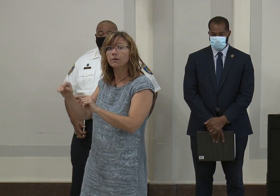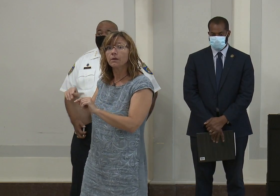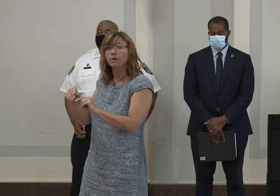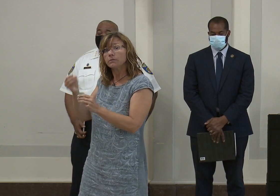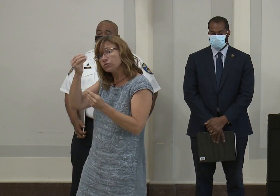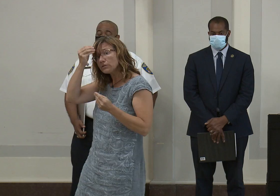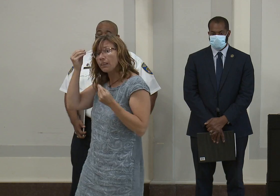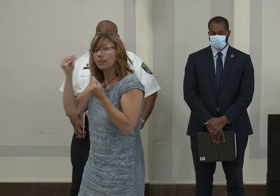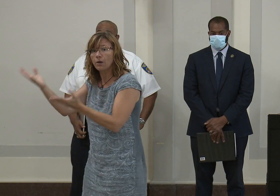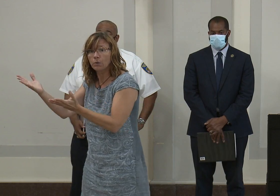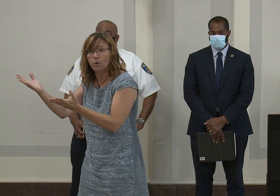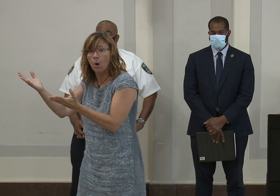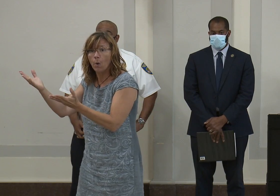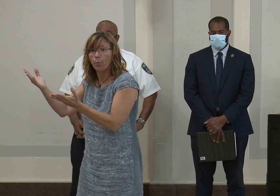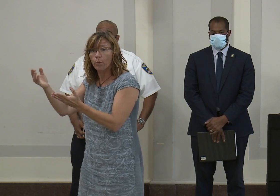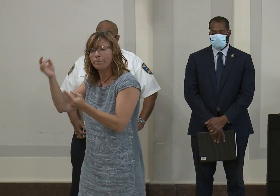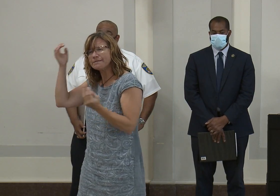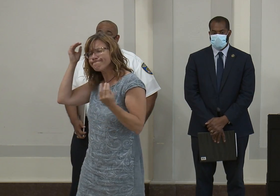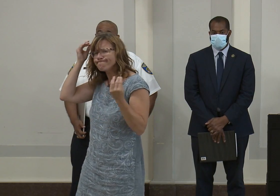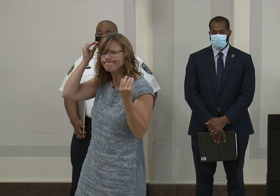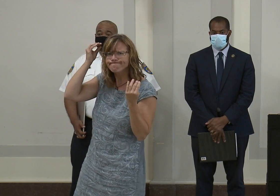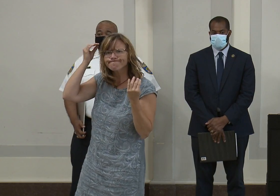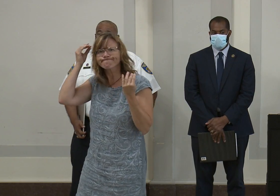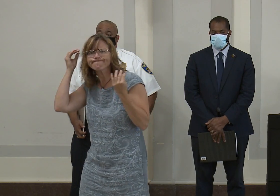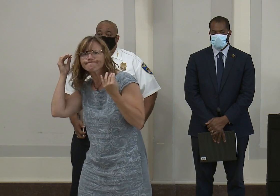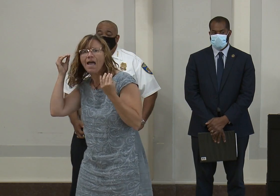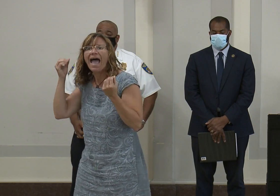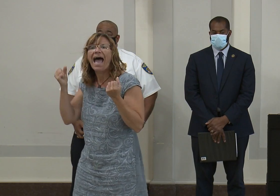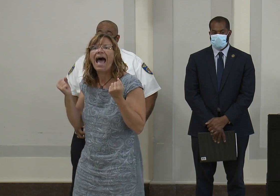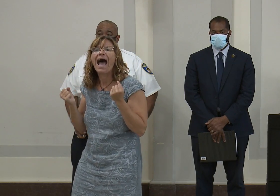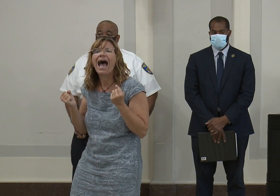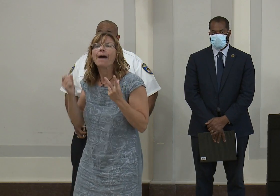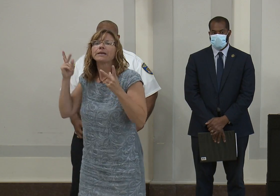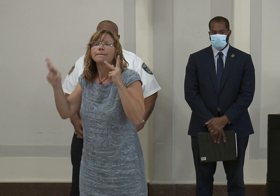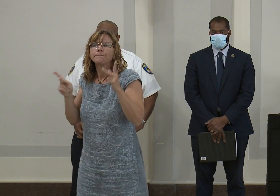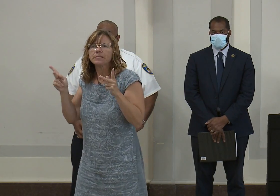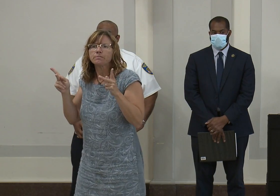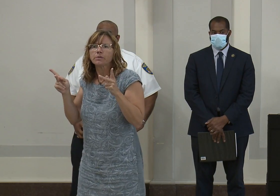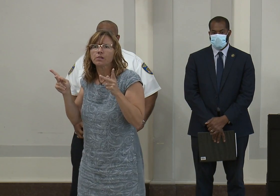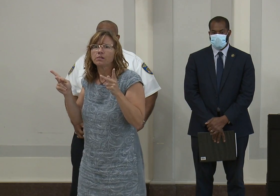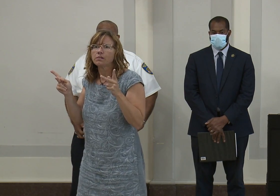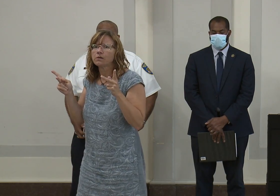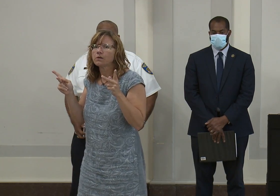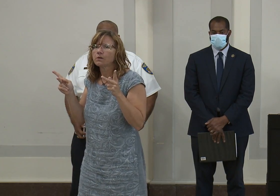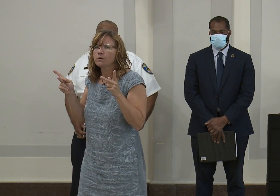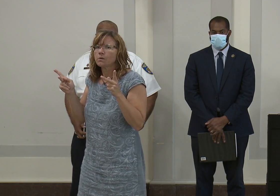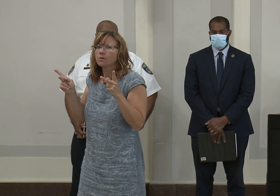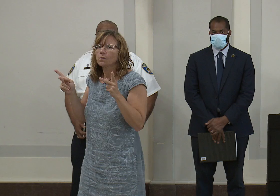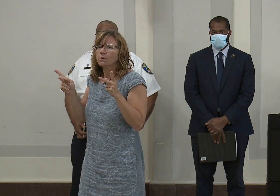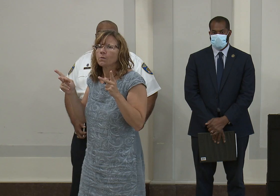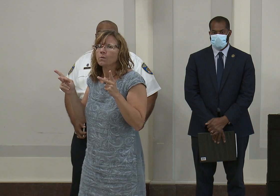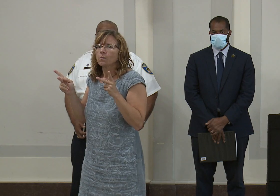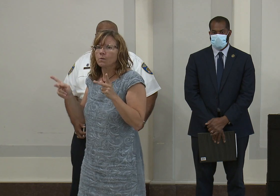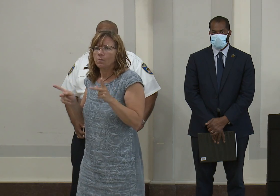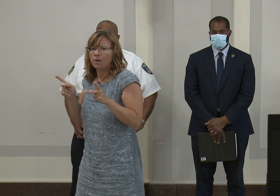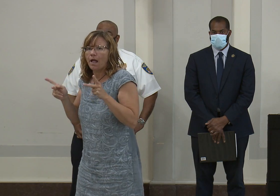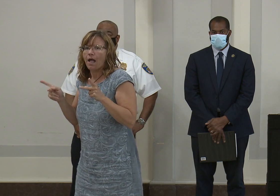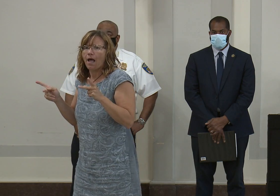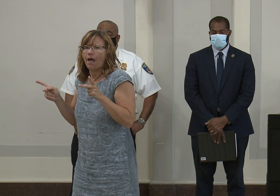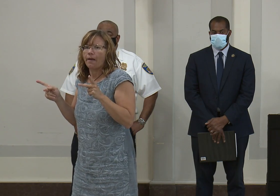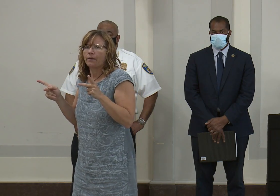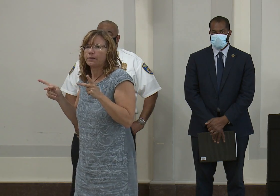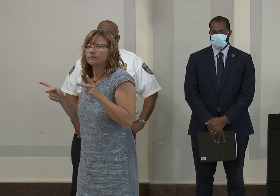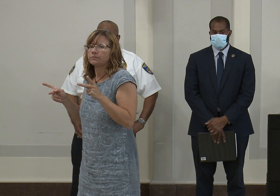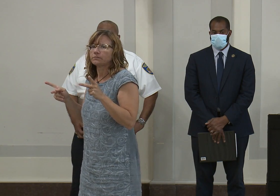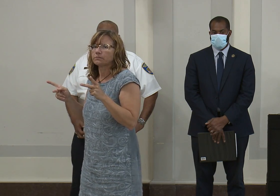also think about and consider how many people who didn't have access to city public meetings before online meetings now have